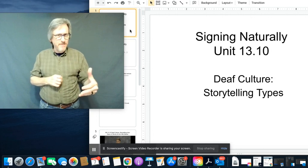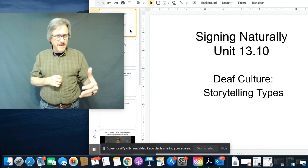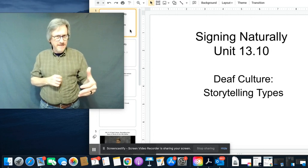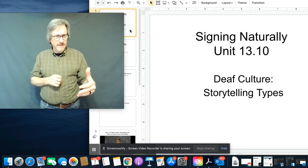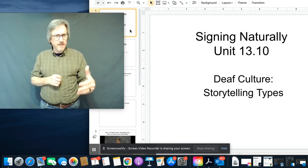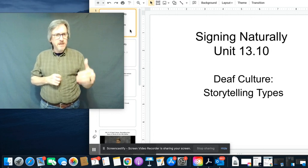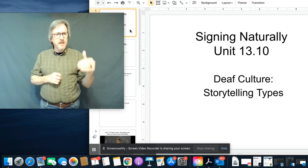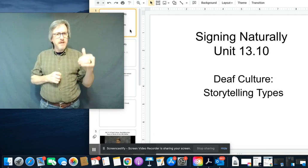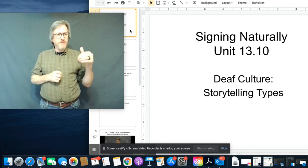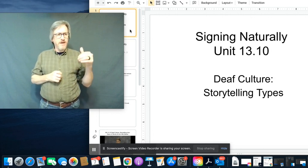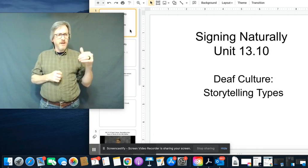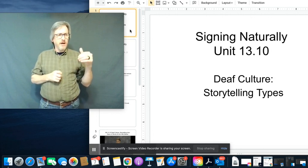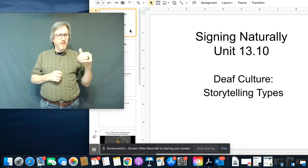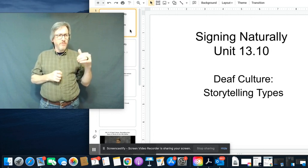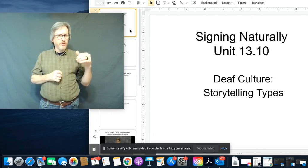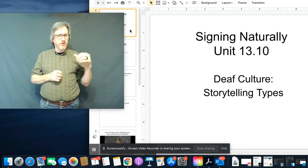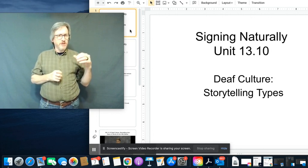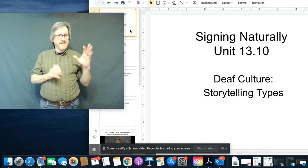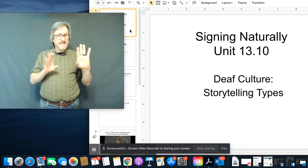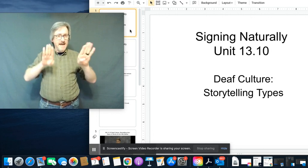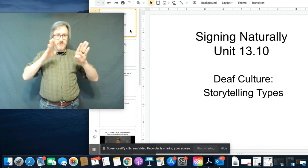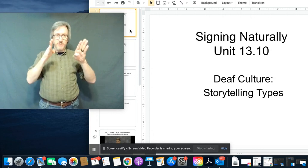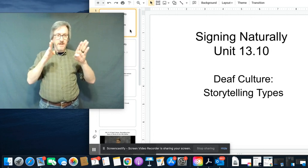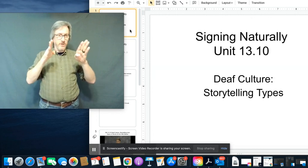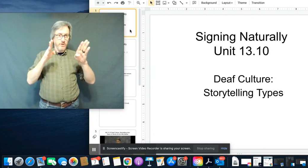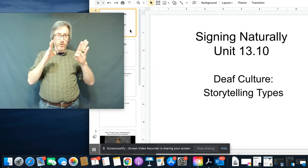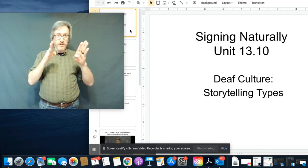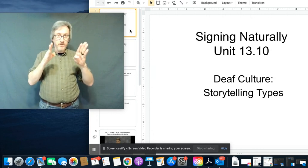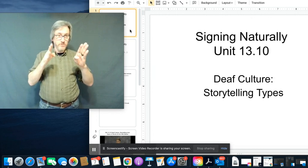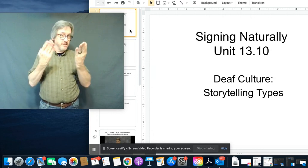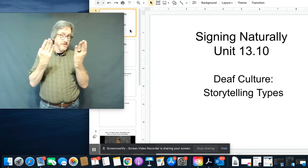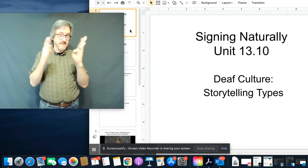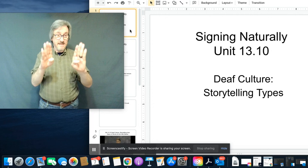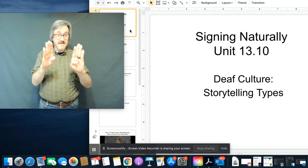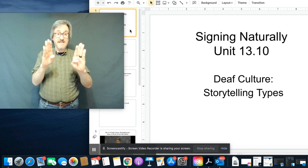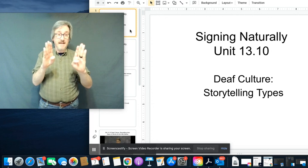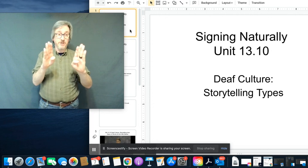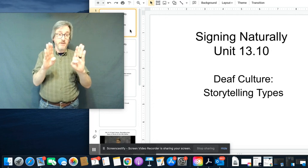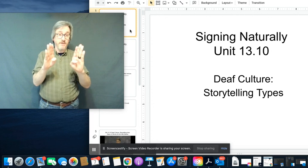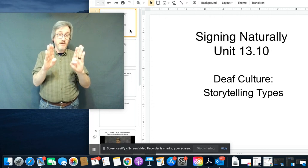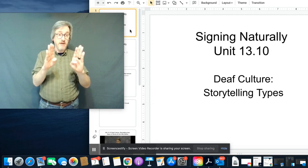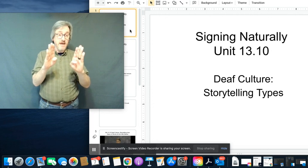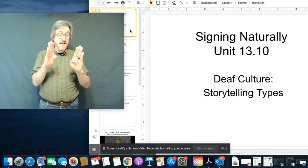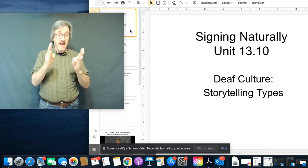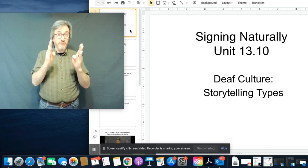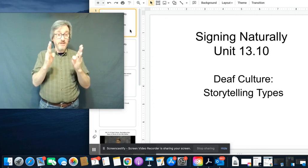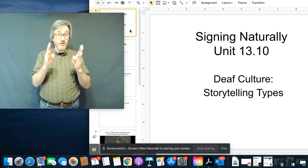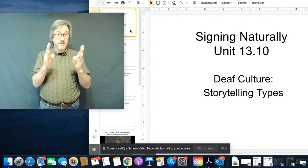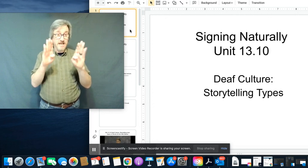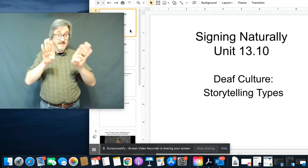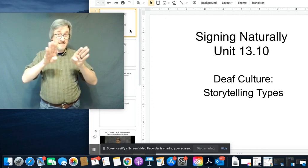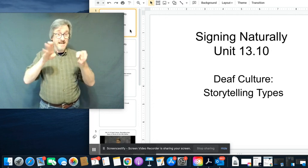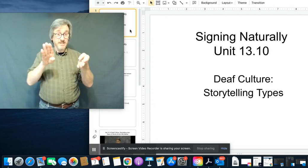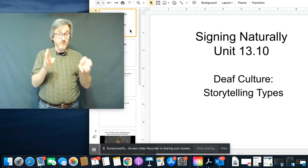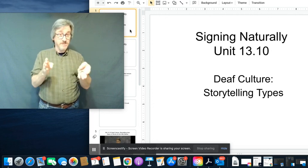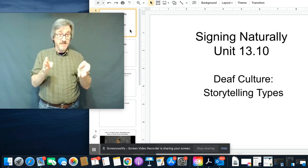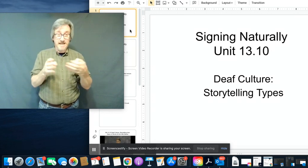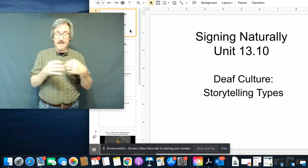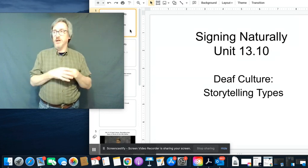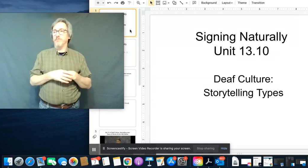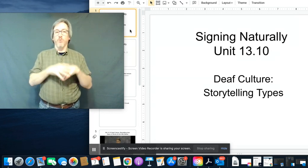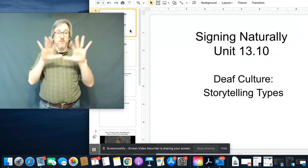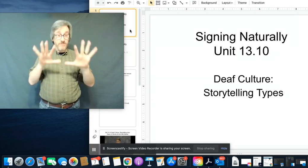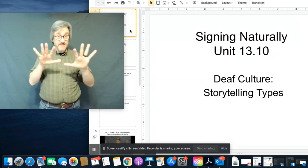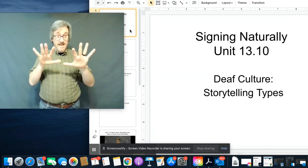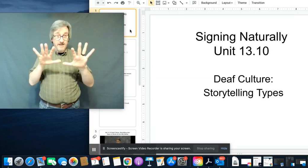same idea that you're going to set that you can only use, say, this hand shape. And everything you tell has got to use this hand